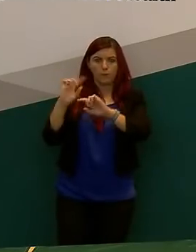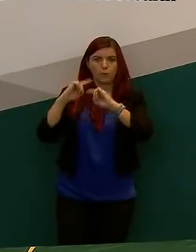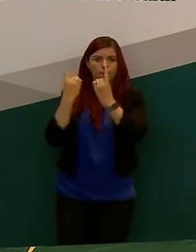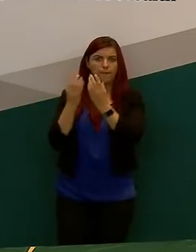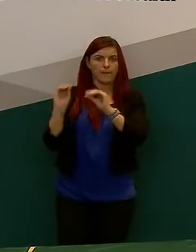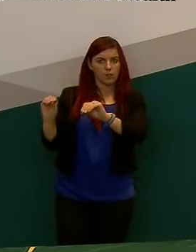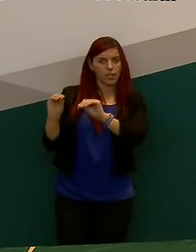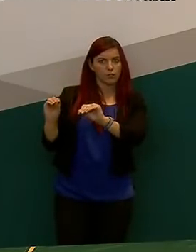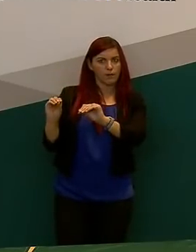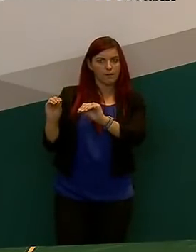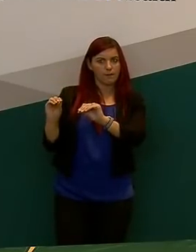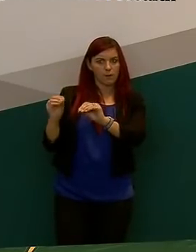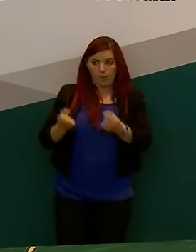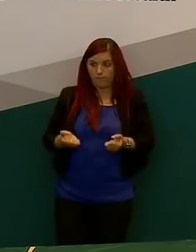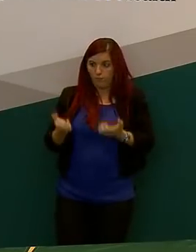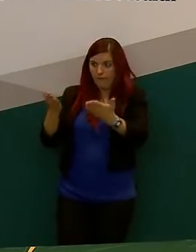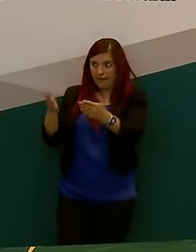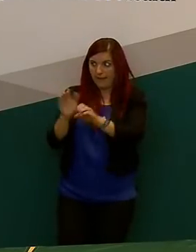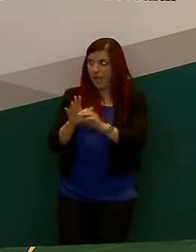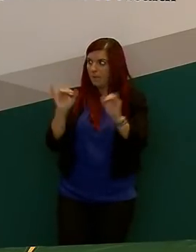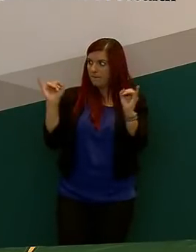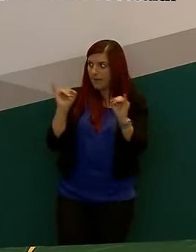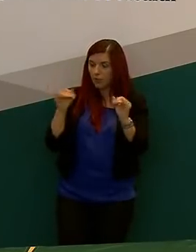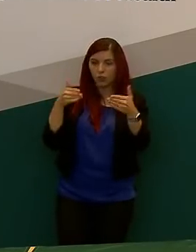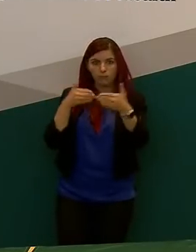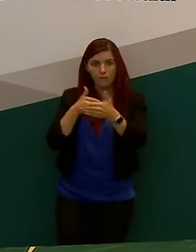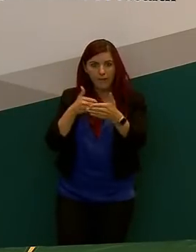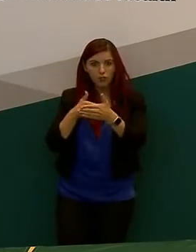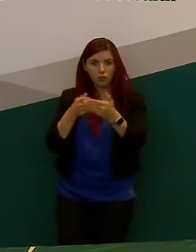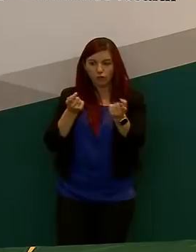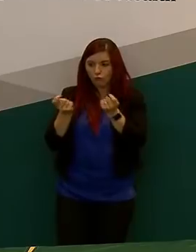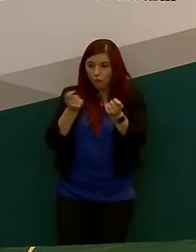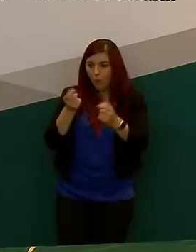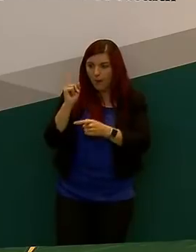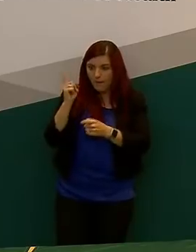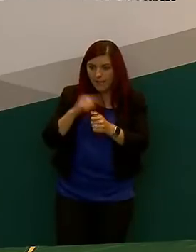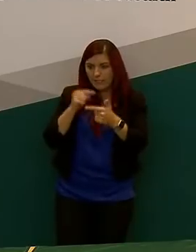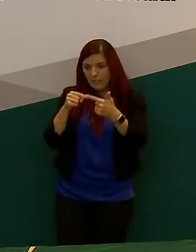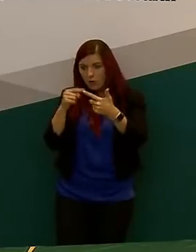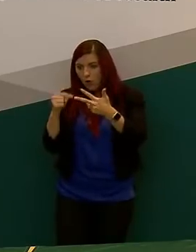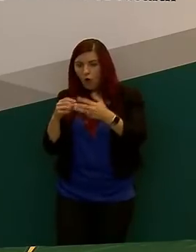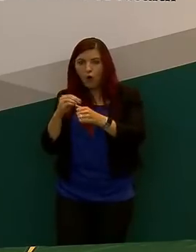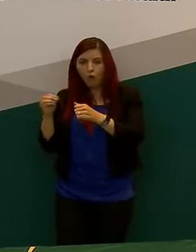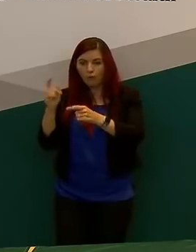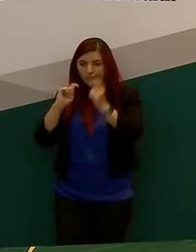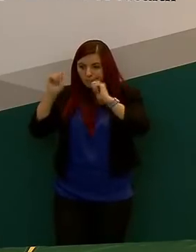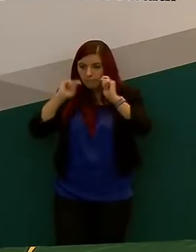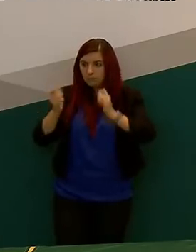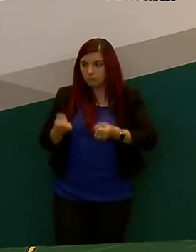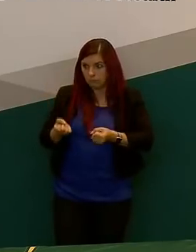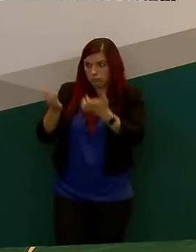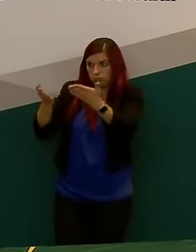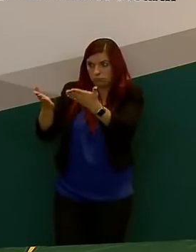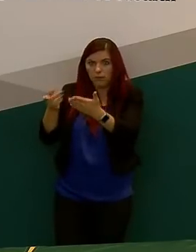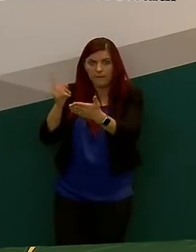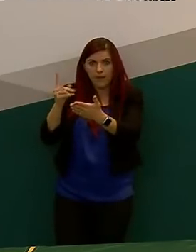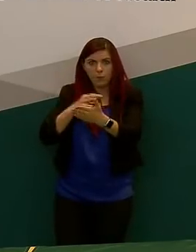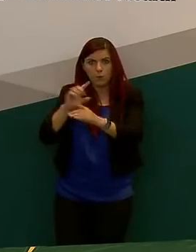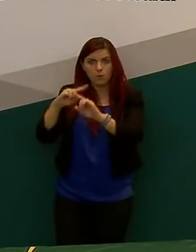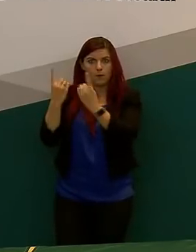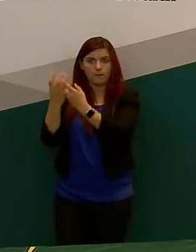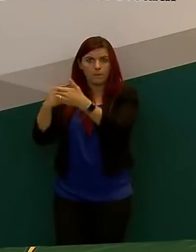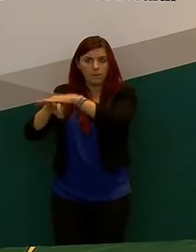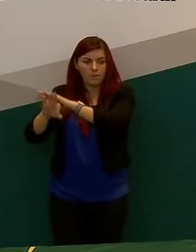control advice. There's a whole range of other factors that need to be thought about. Mm. As we've said, for months, we're not